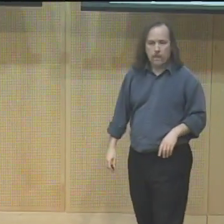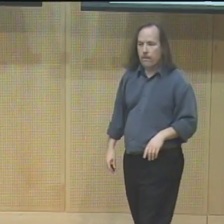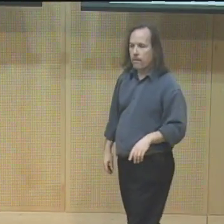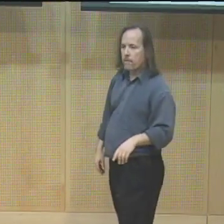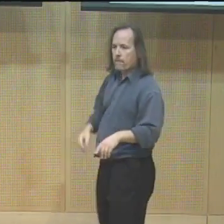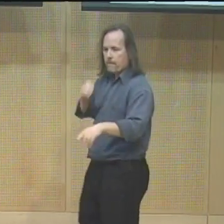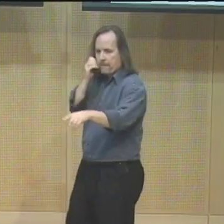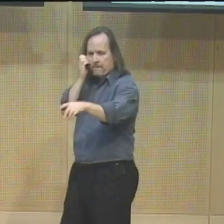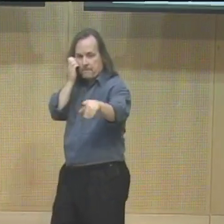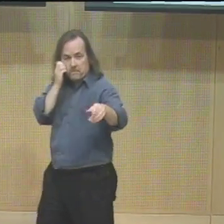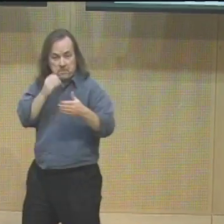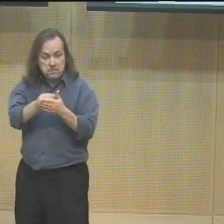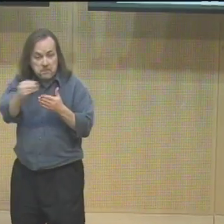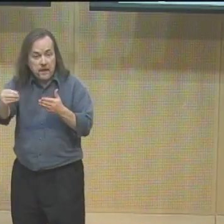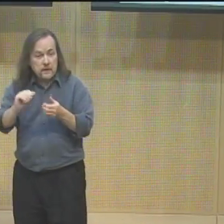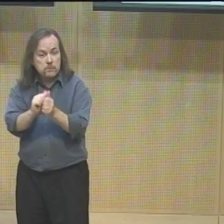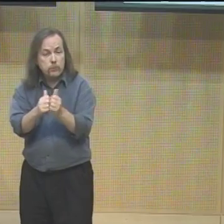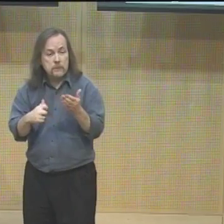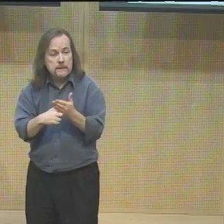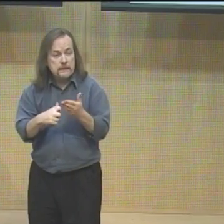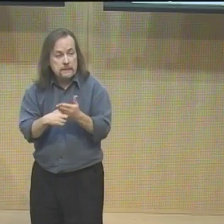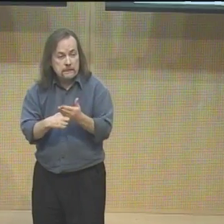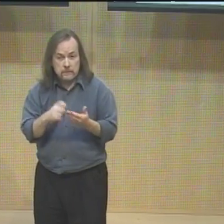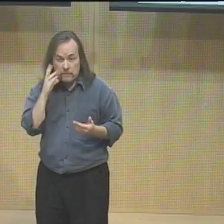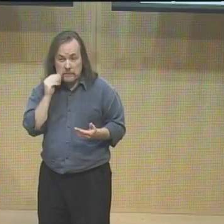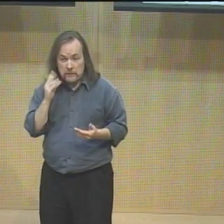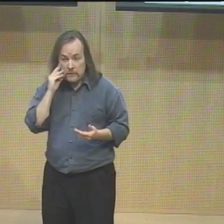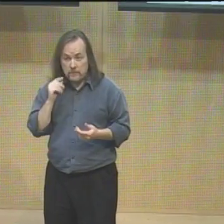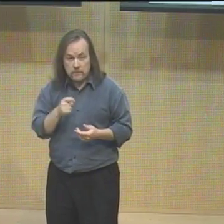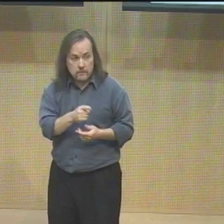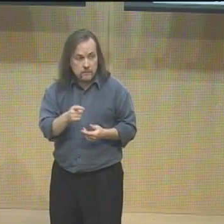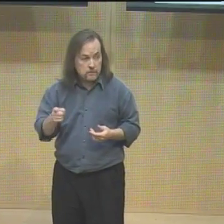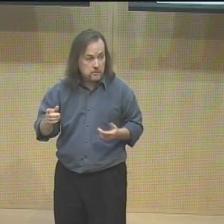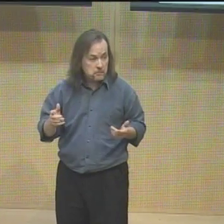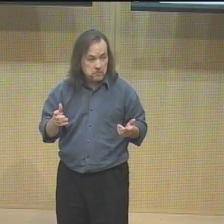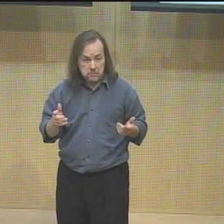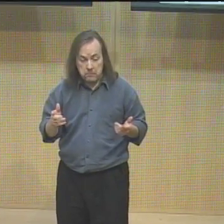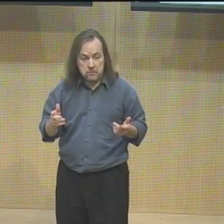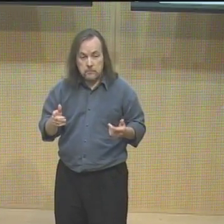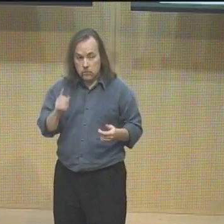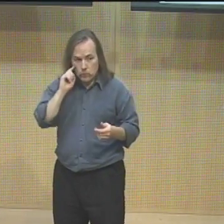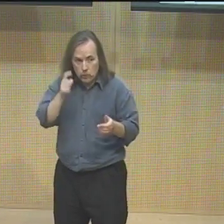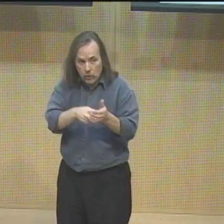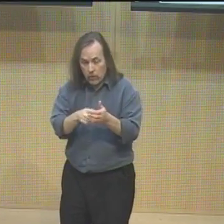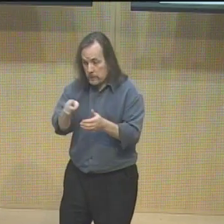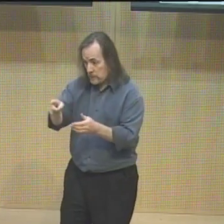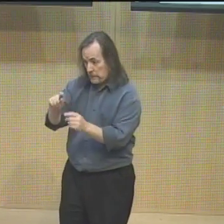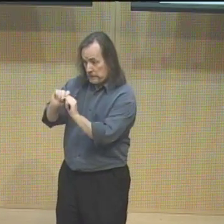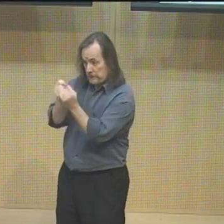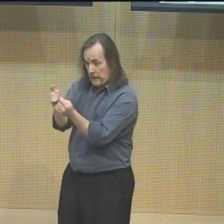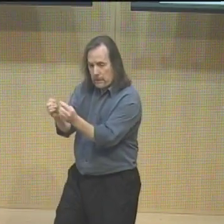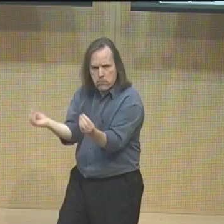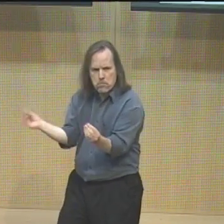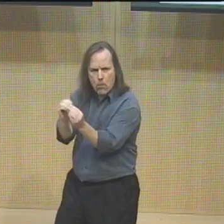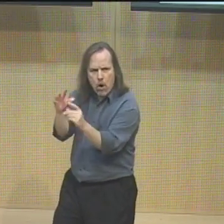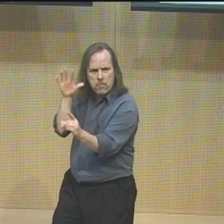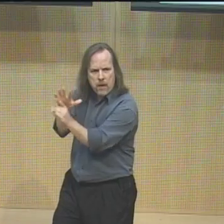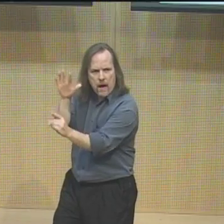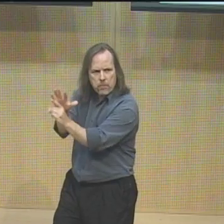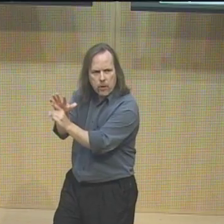Okay, hold that thought and keep that in mind. Let's move on to sports tickets. Has anybody ever purchased sports tickets? Have you ever noticed